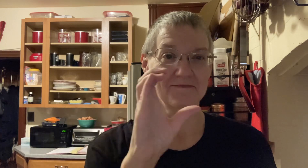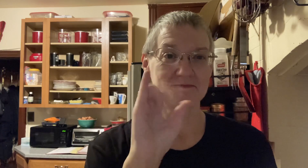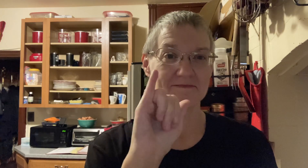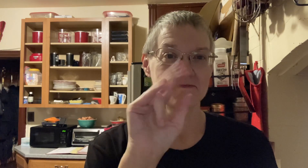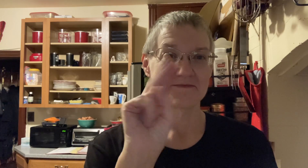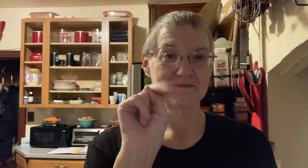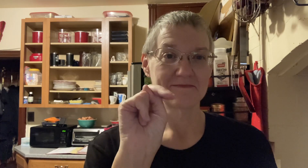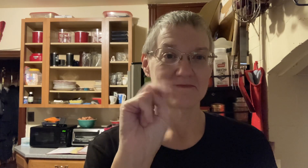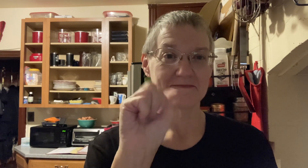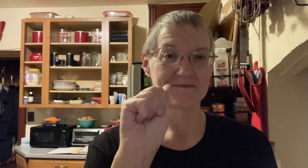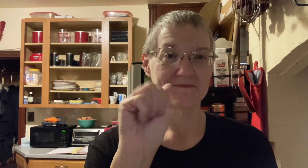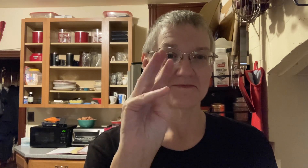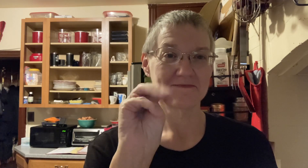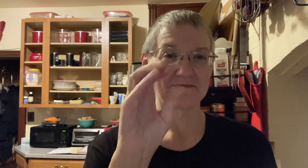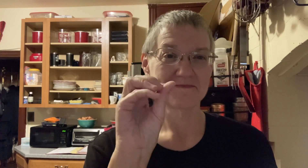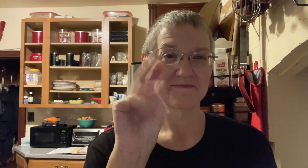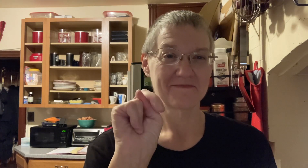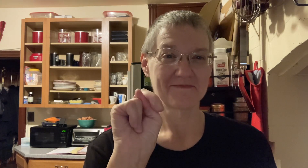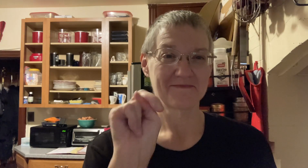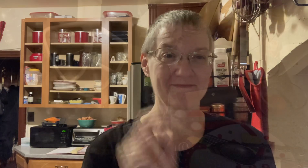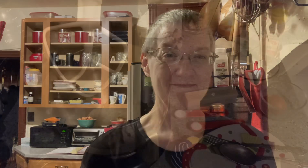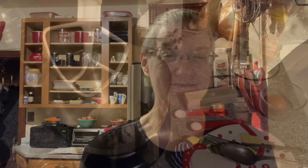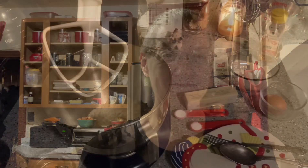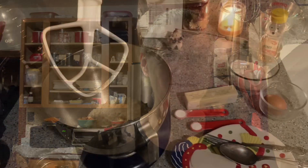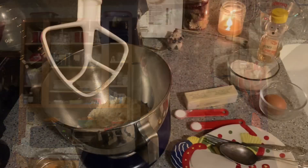teaspoon of ground cinnamon.